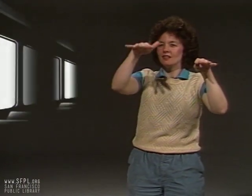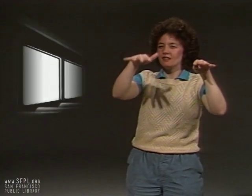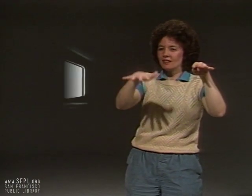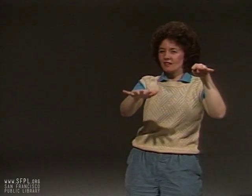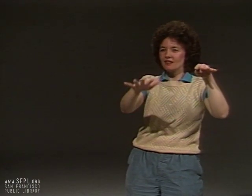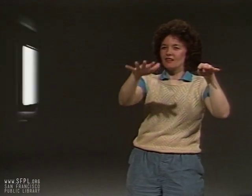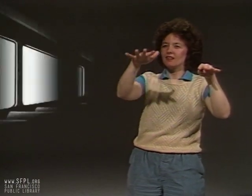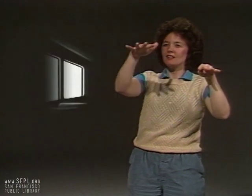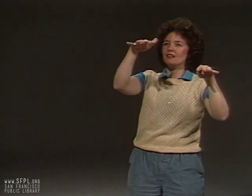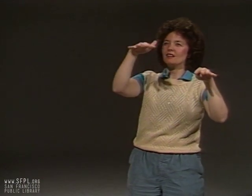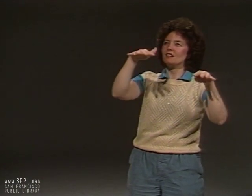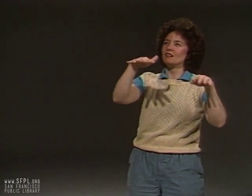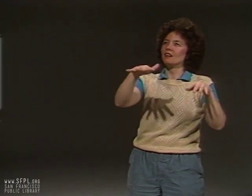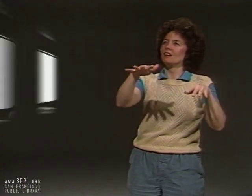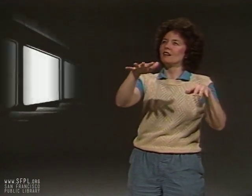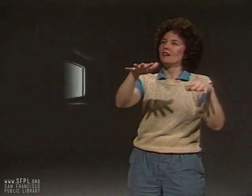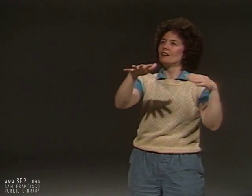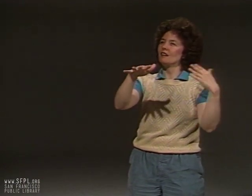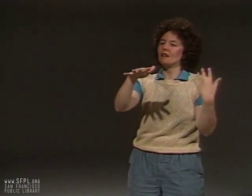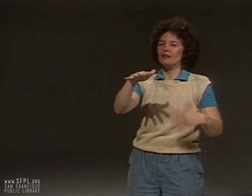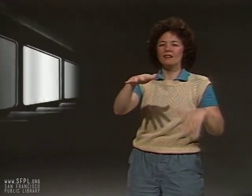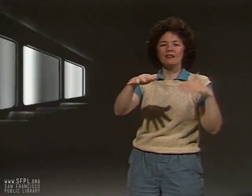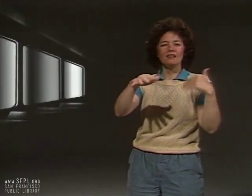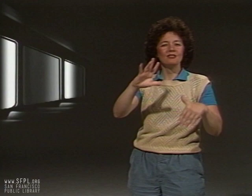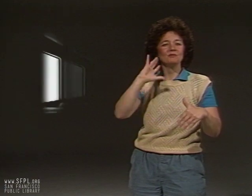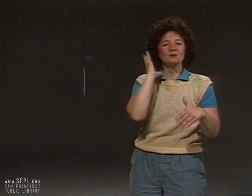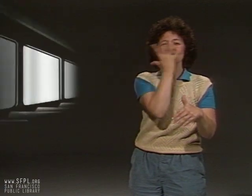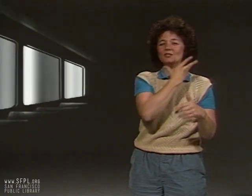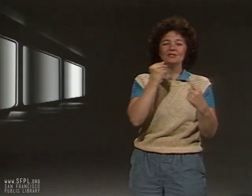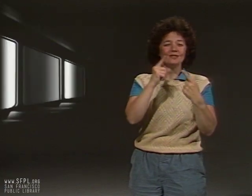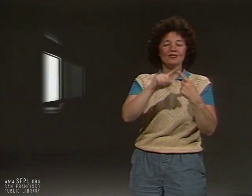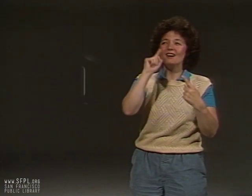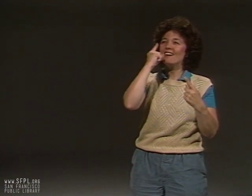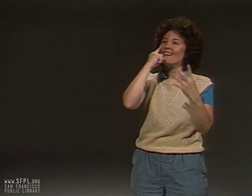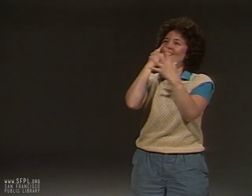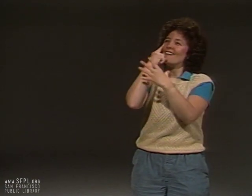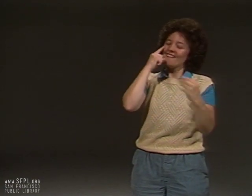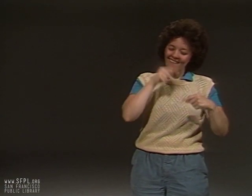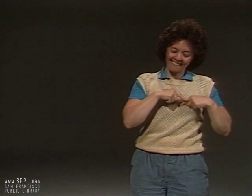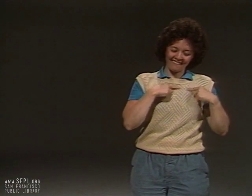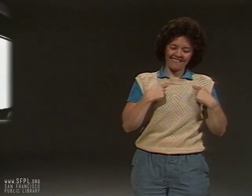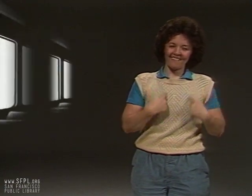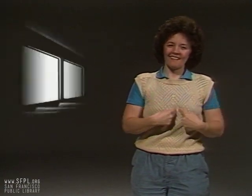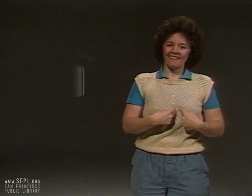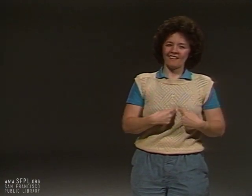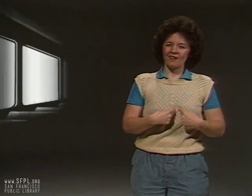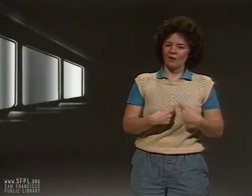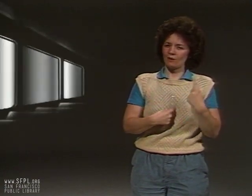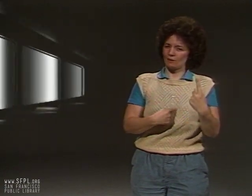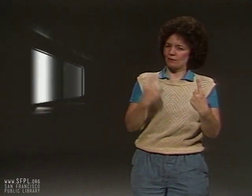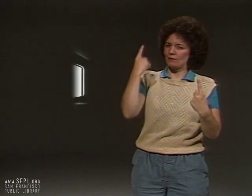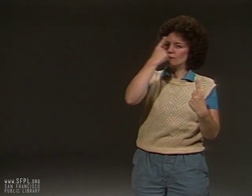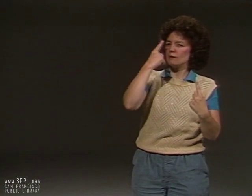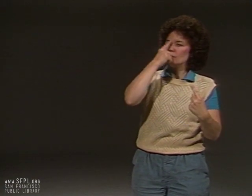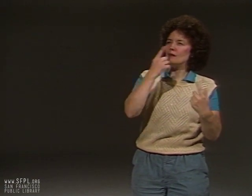quickly, and then slowly. So beautiful to the eye and heart, one